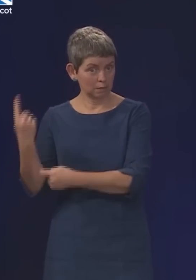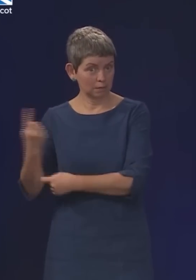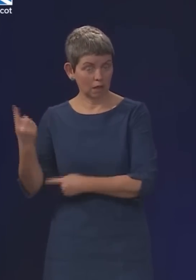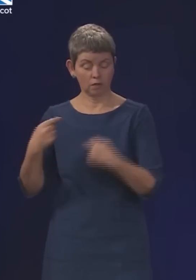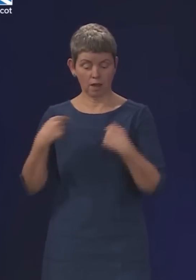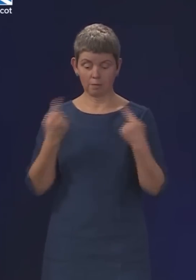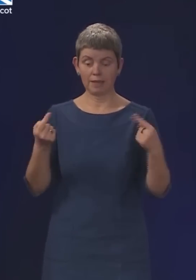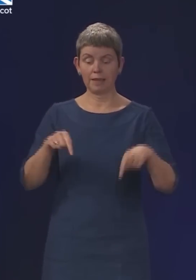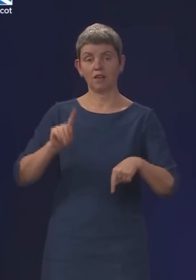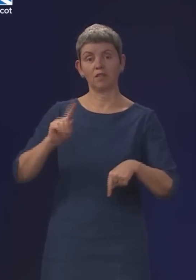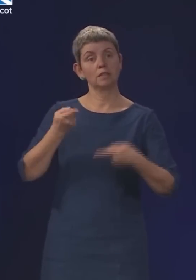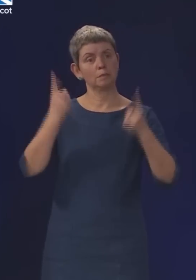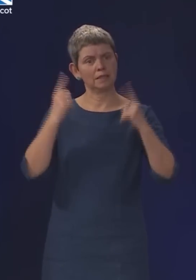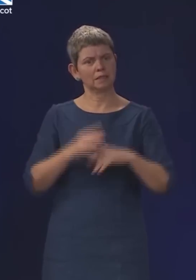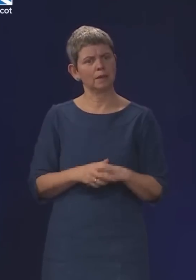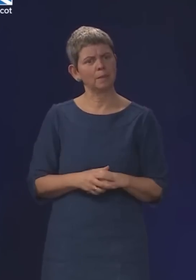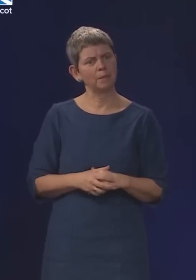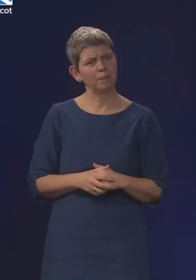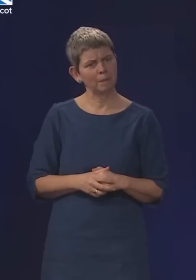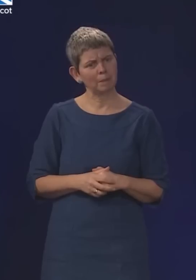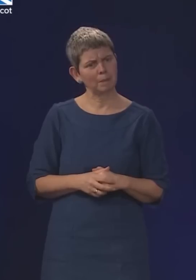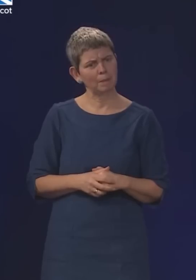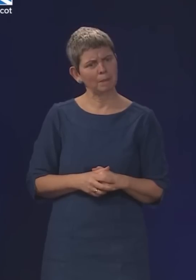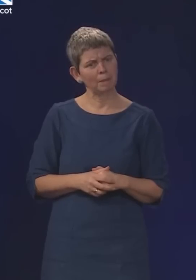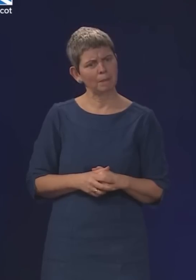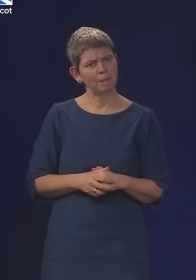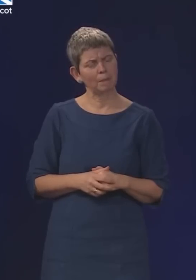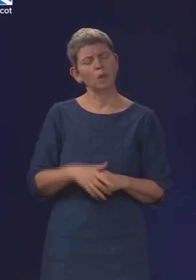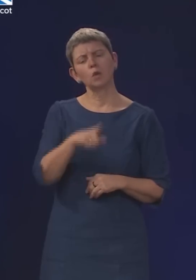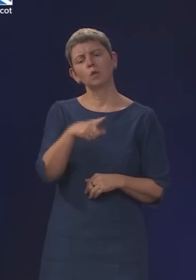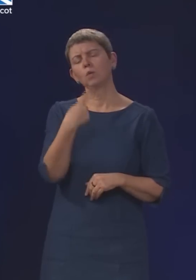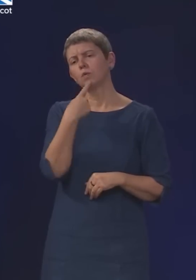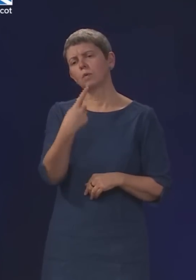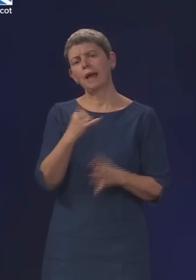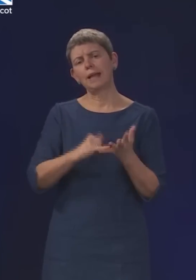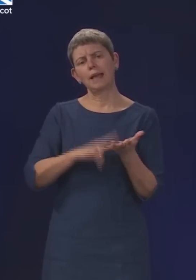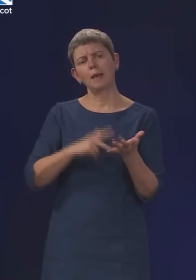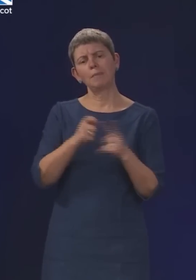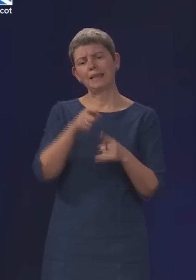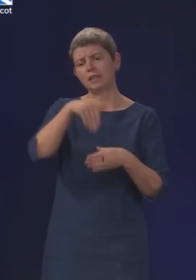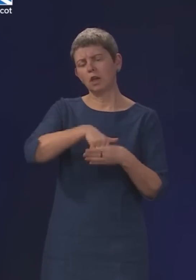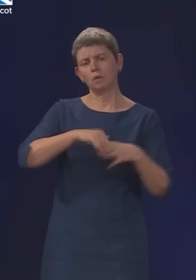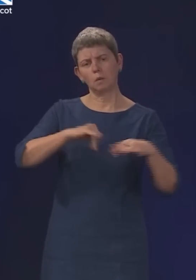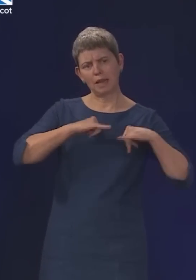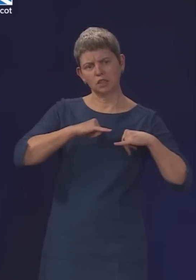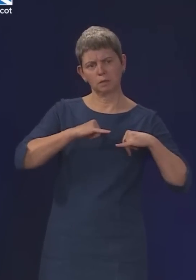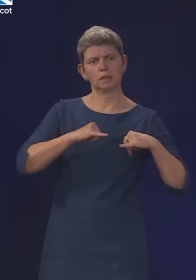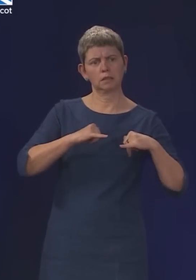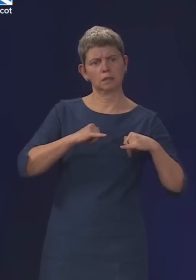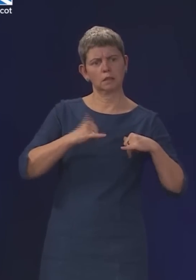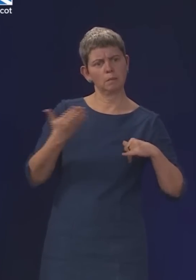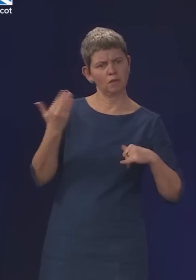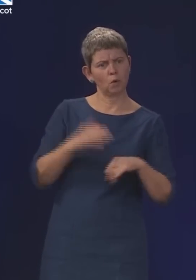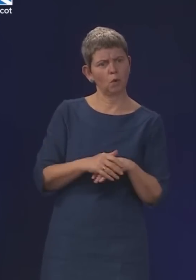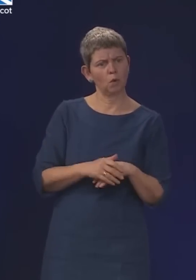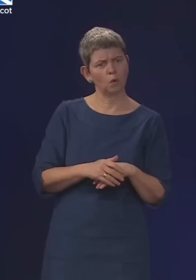is what I'll answer for. You also talked about internal management of the SNP earlier, so you do talk about SNP matters at these events.